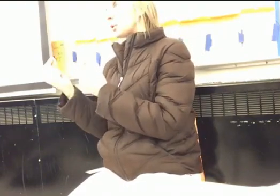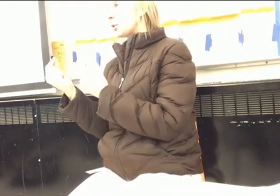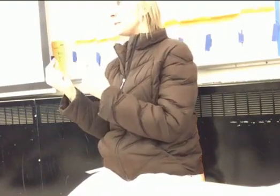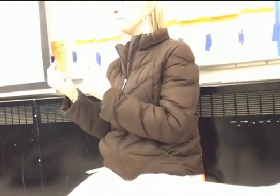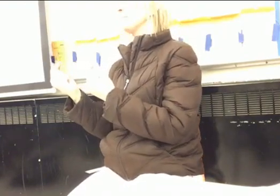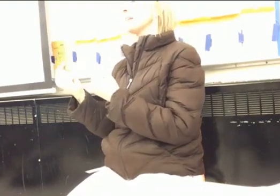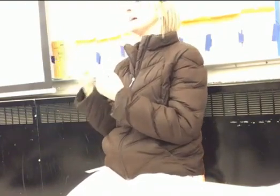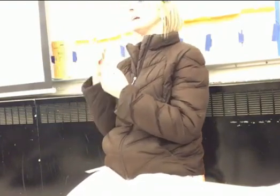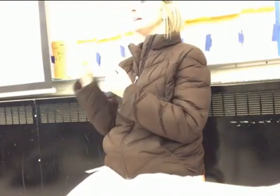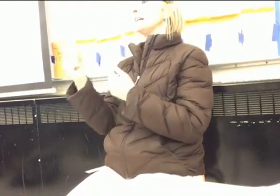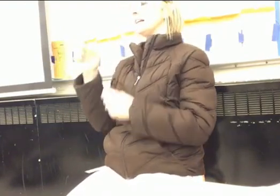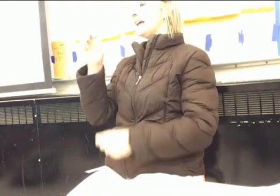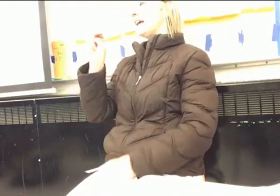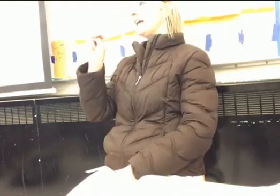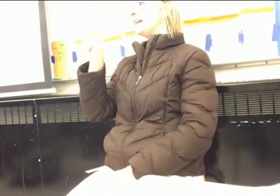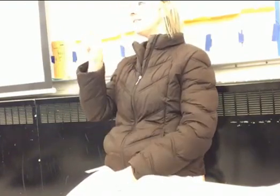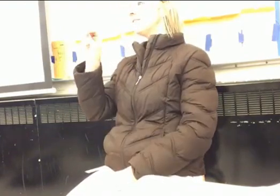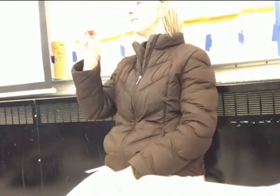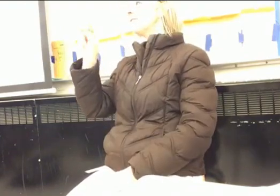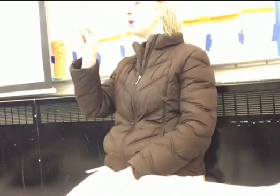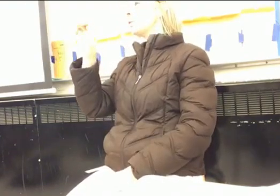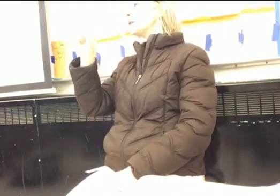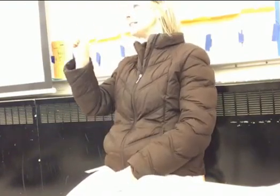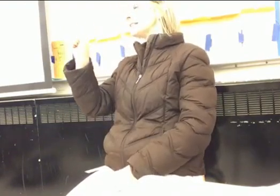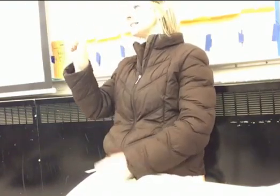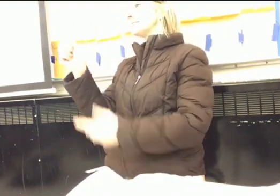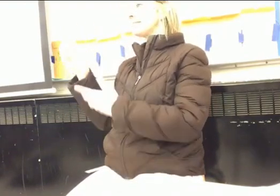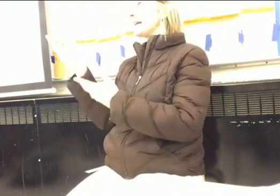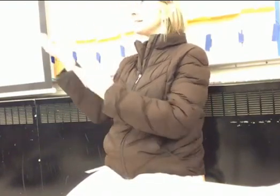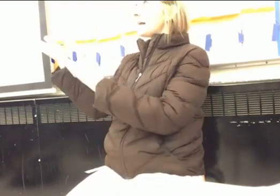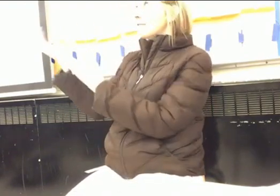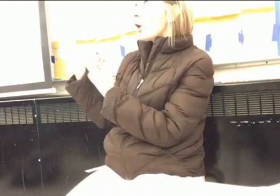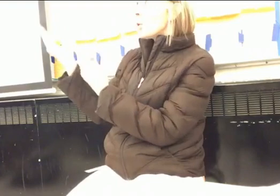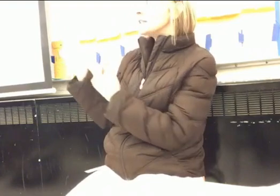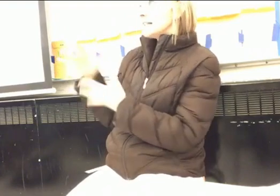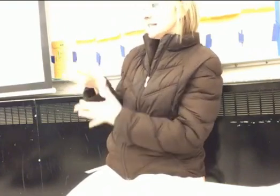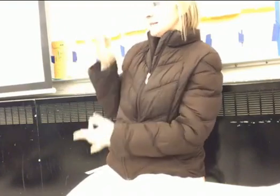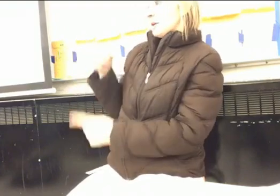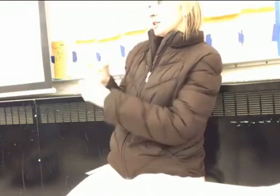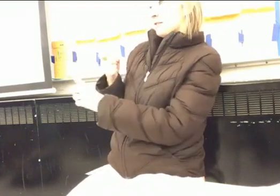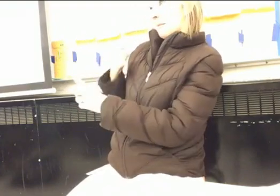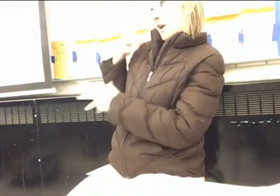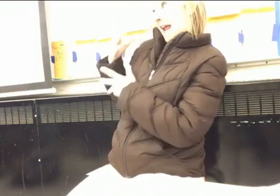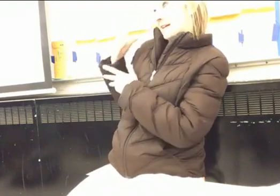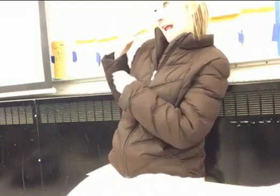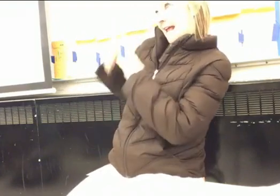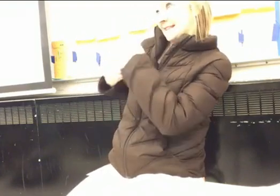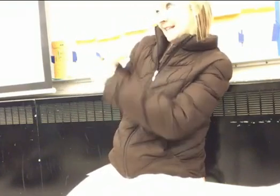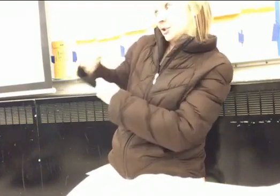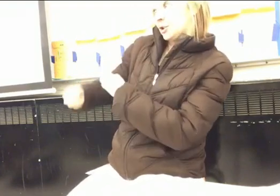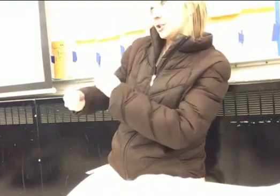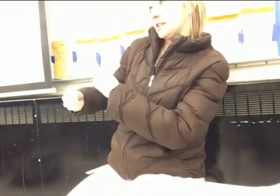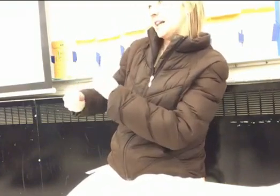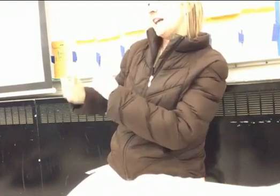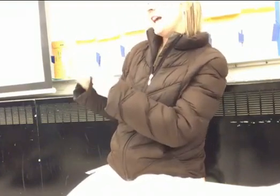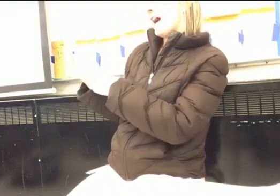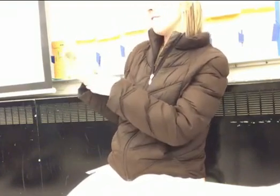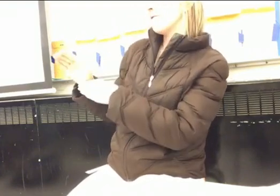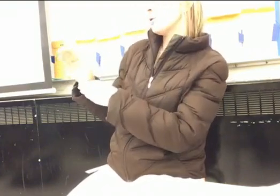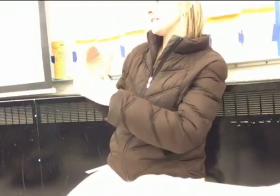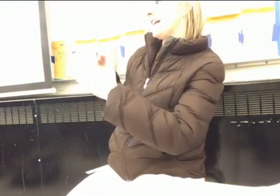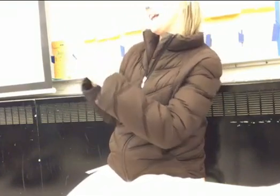it invokes spirits of their ancestors as a force against white